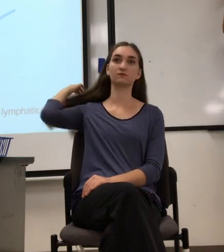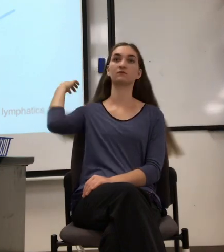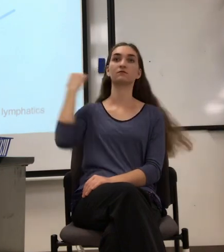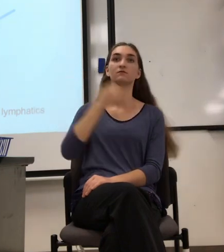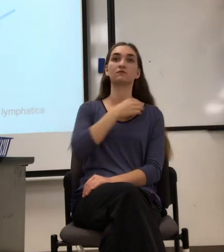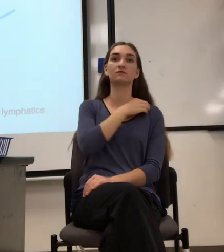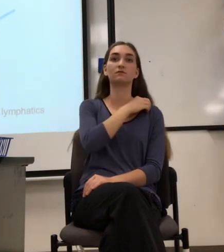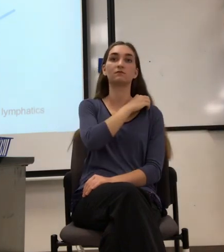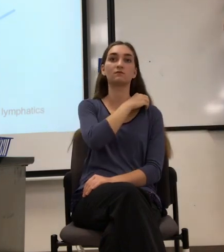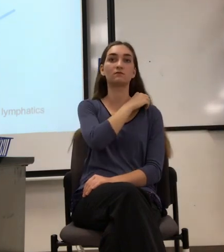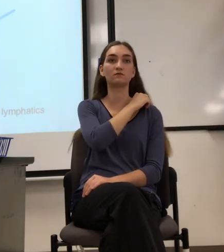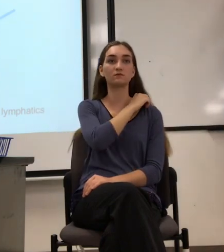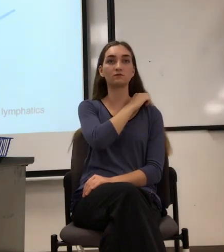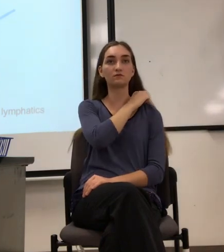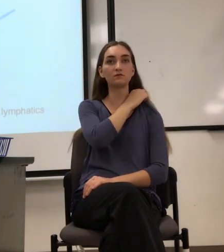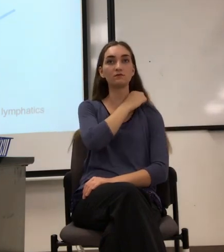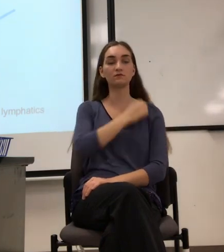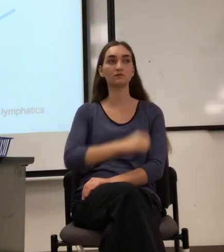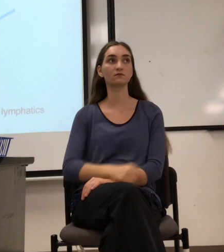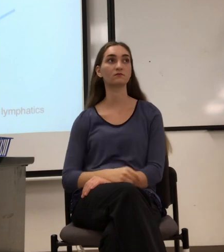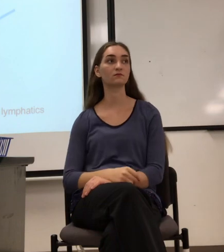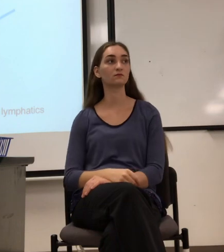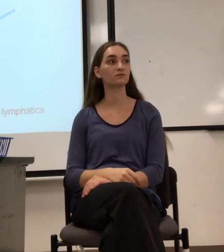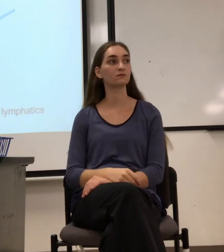tissues, mostly